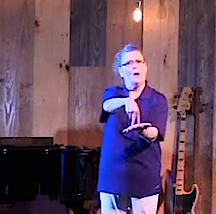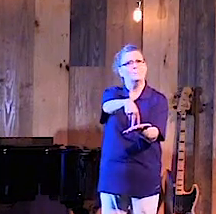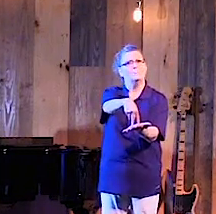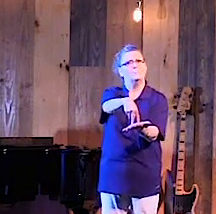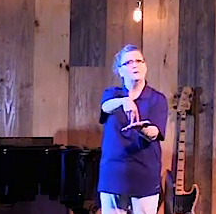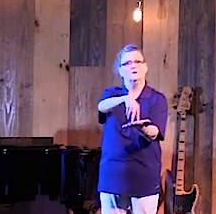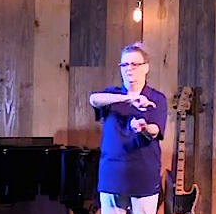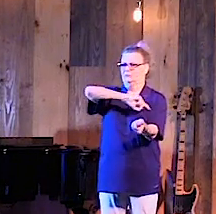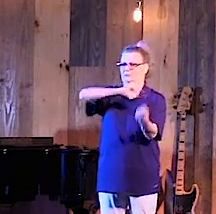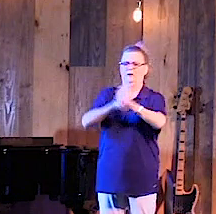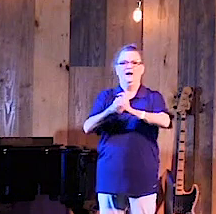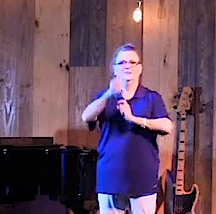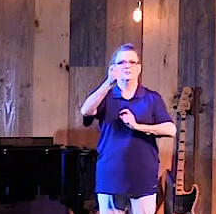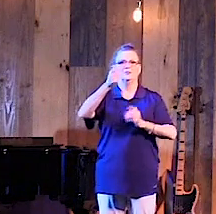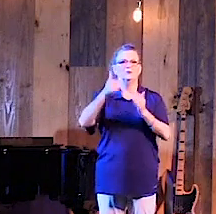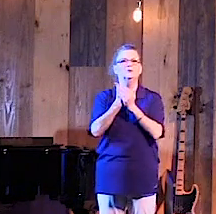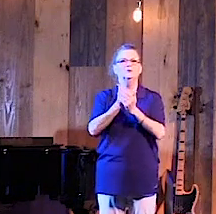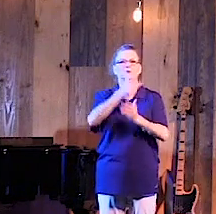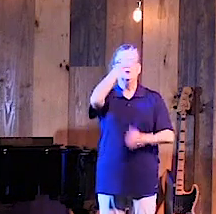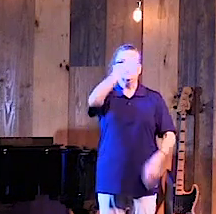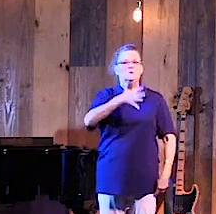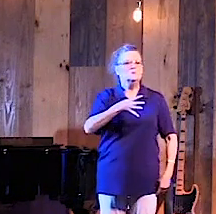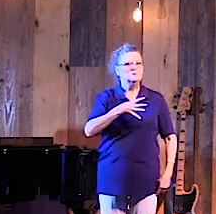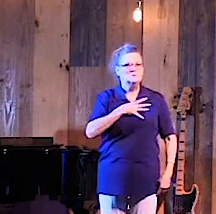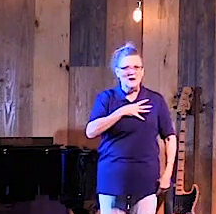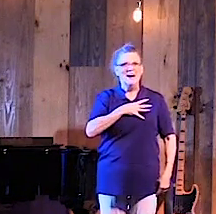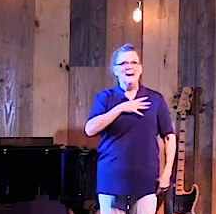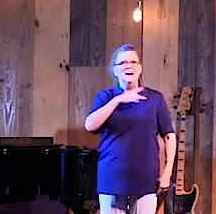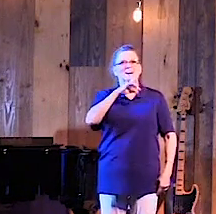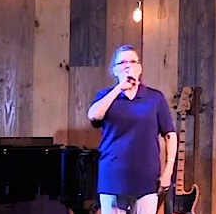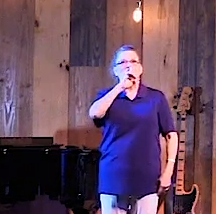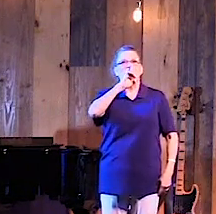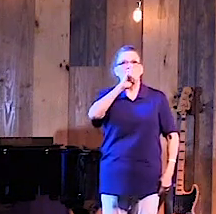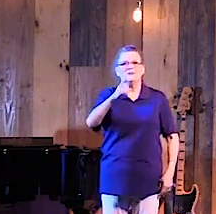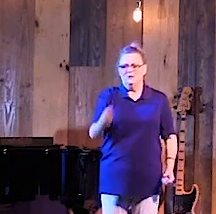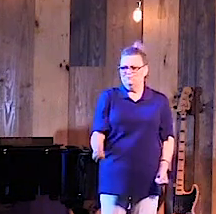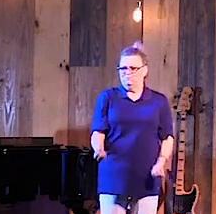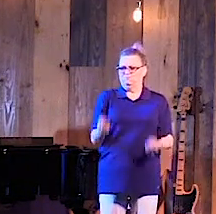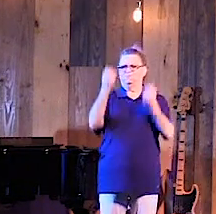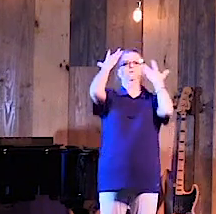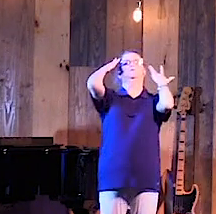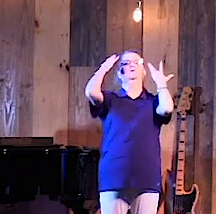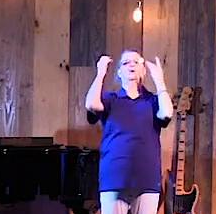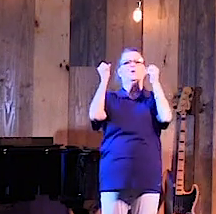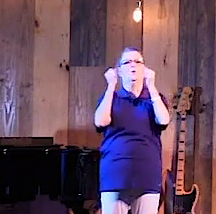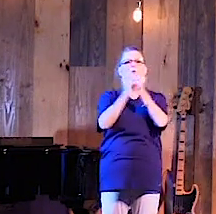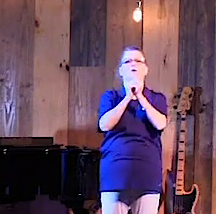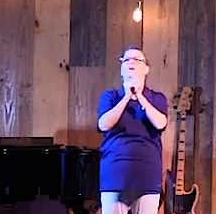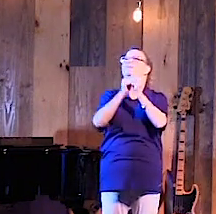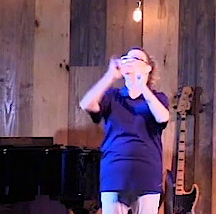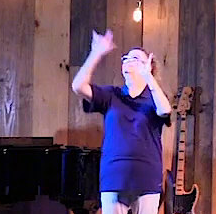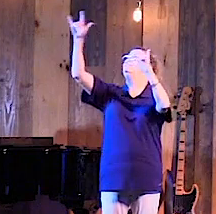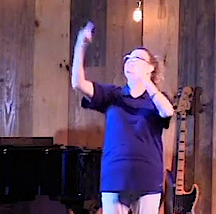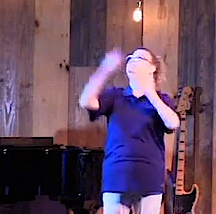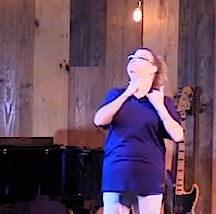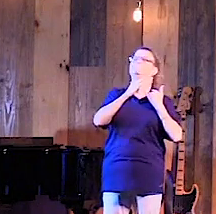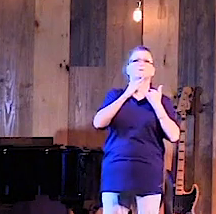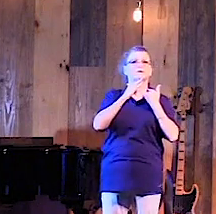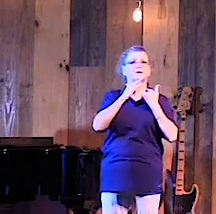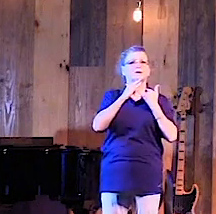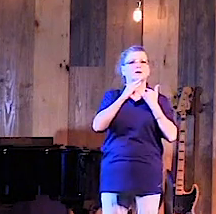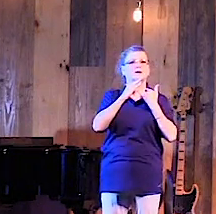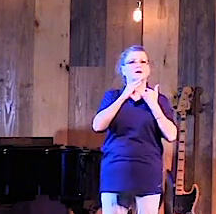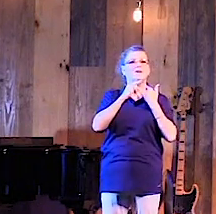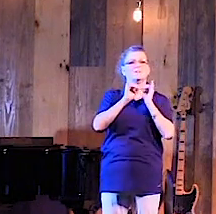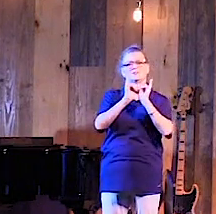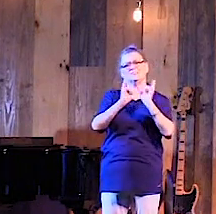was a changed new man. I was overwhelmed with the passionate love of God for me. It was as if God